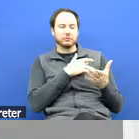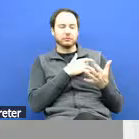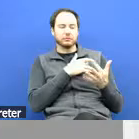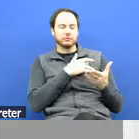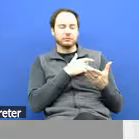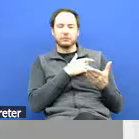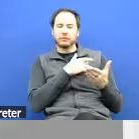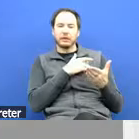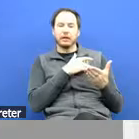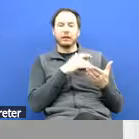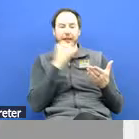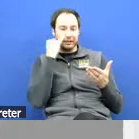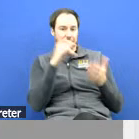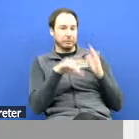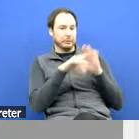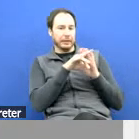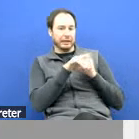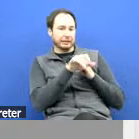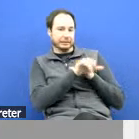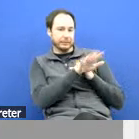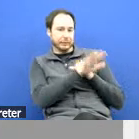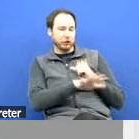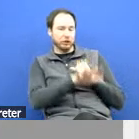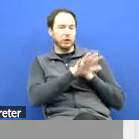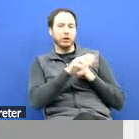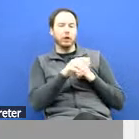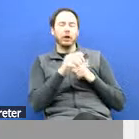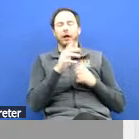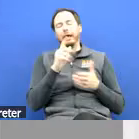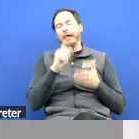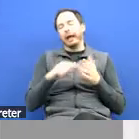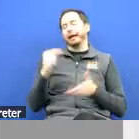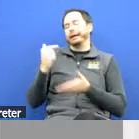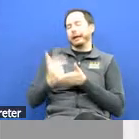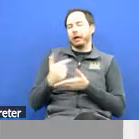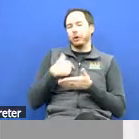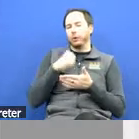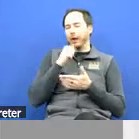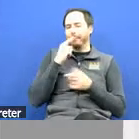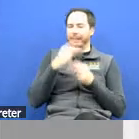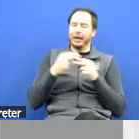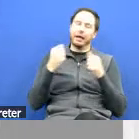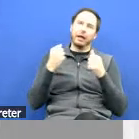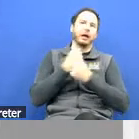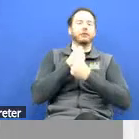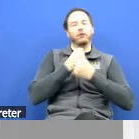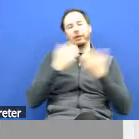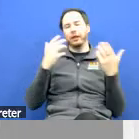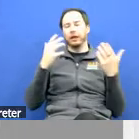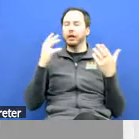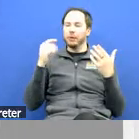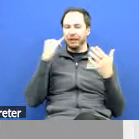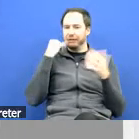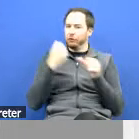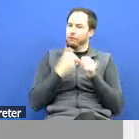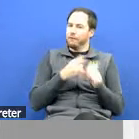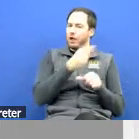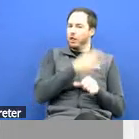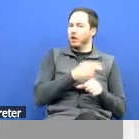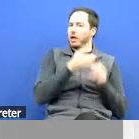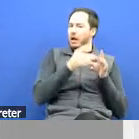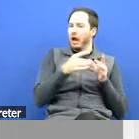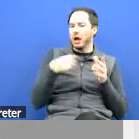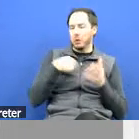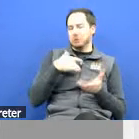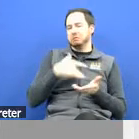to be denied. It can't be guaranteed because we don't cover all the different instances, but you know, like I